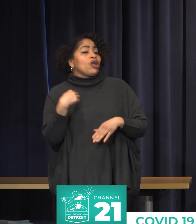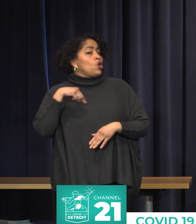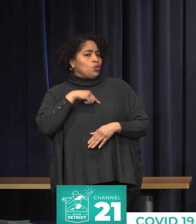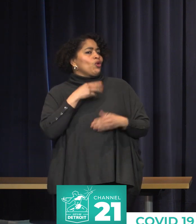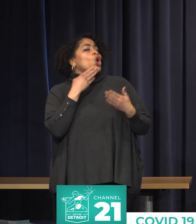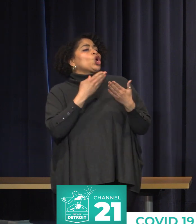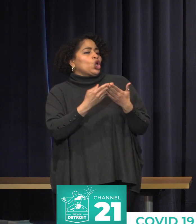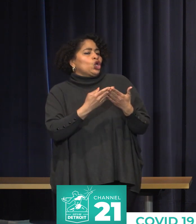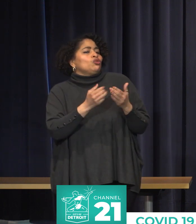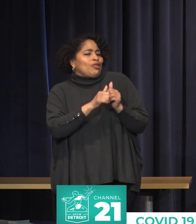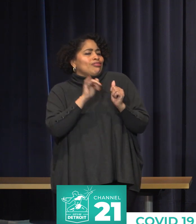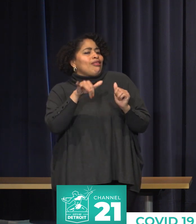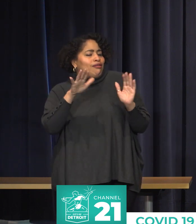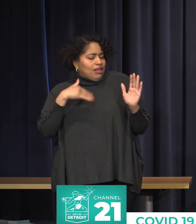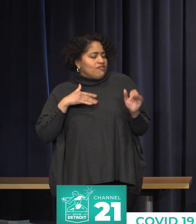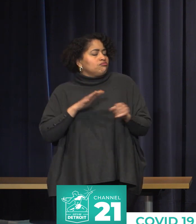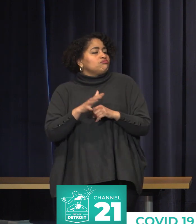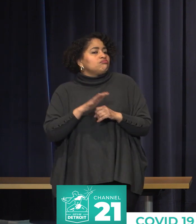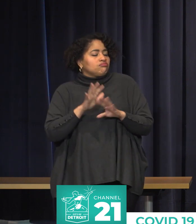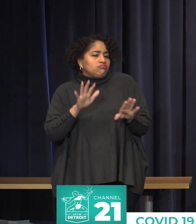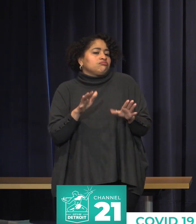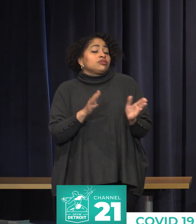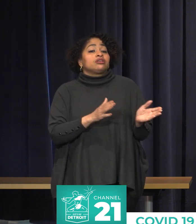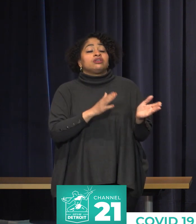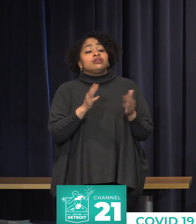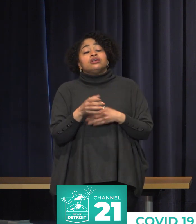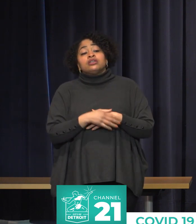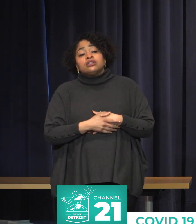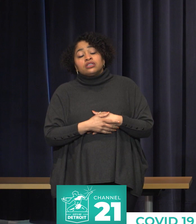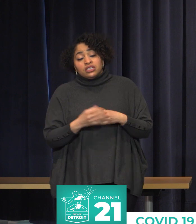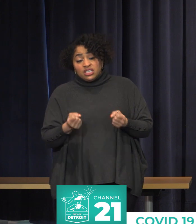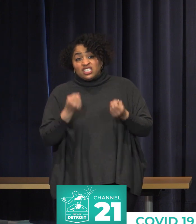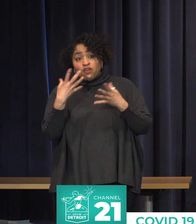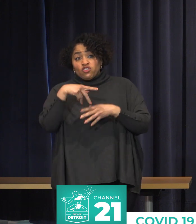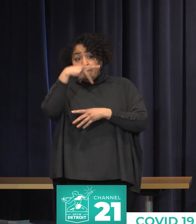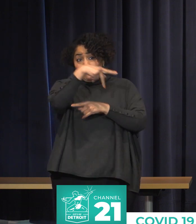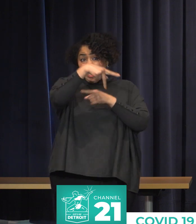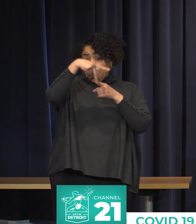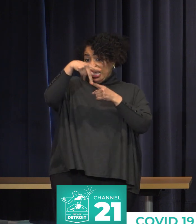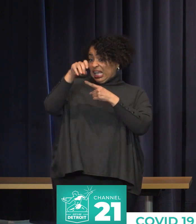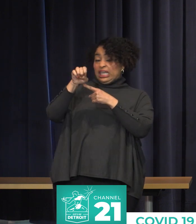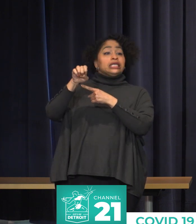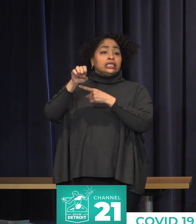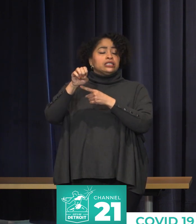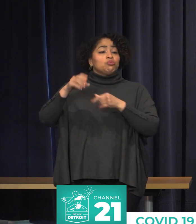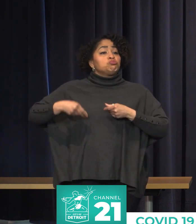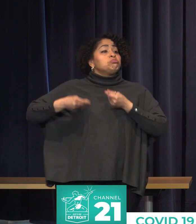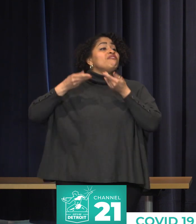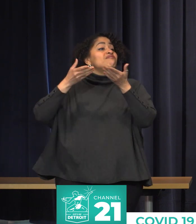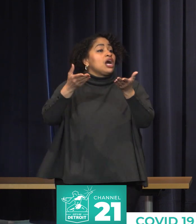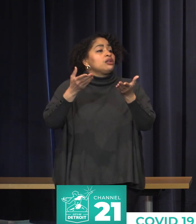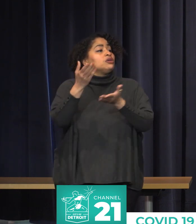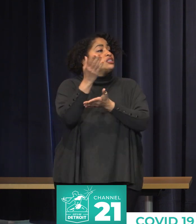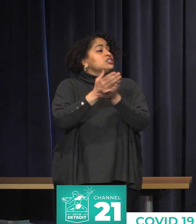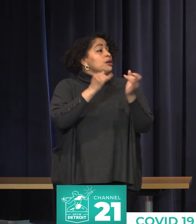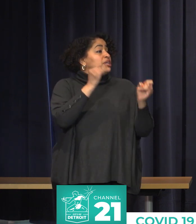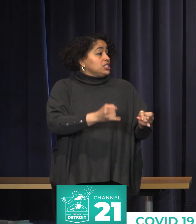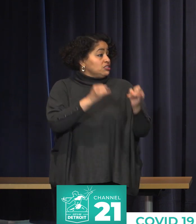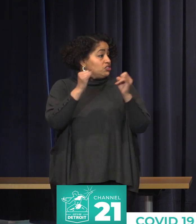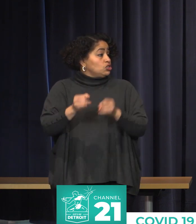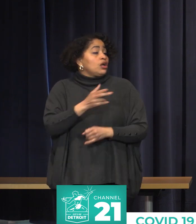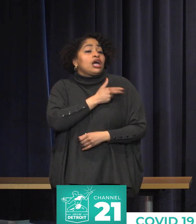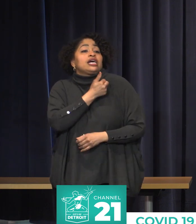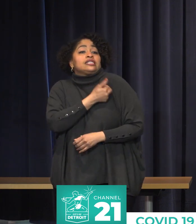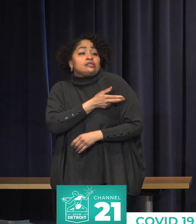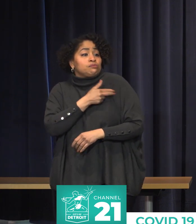in good shape there. A number of the PPEs were provided by some of the individual hospital systems, but